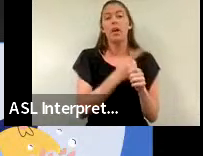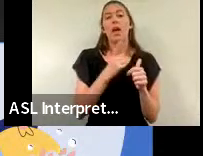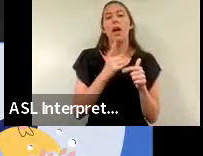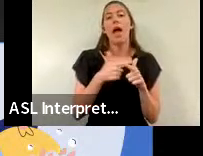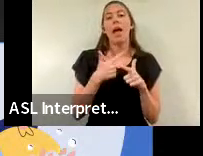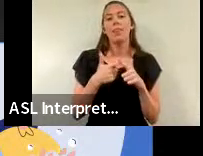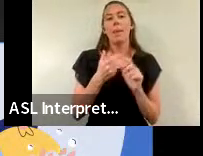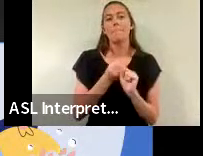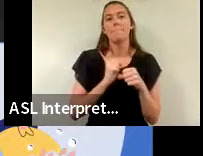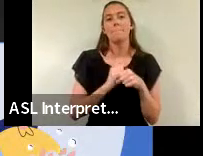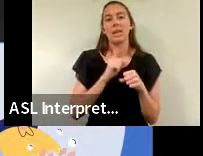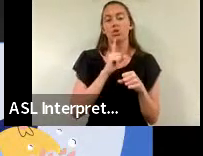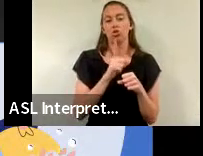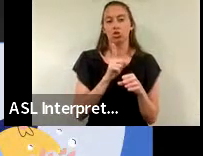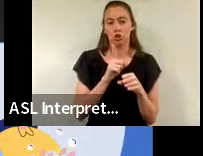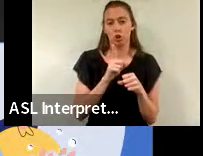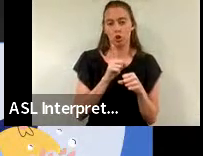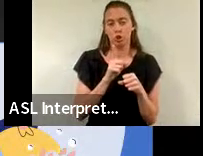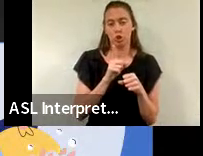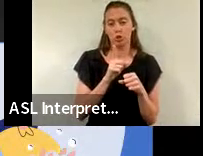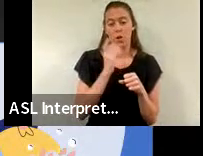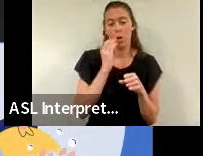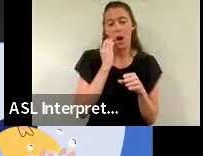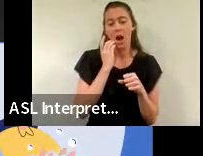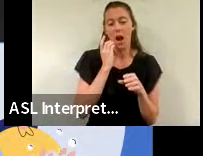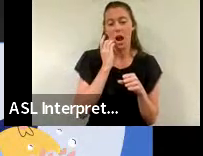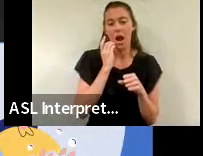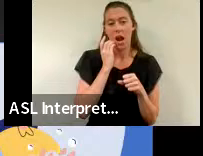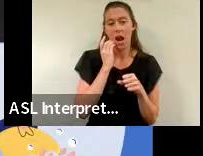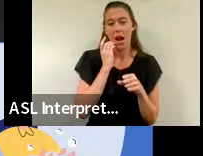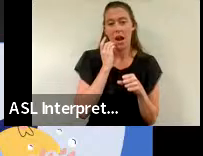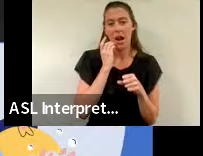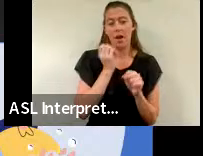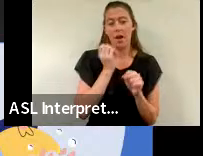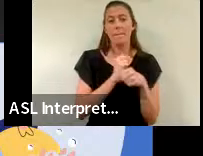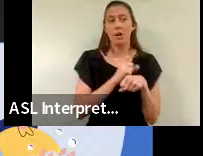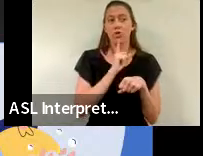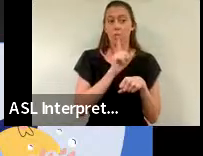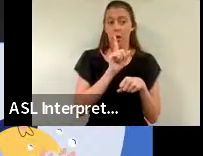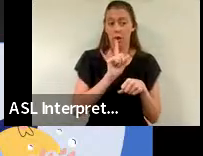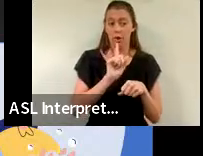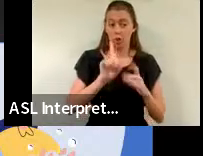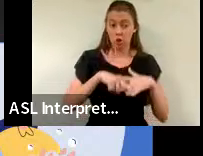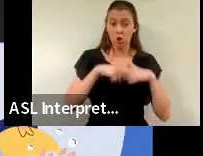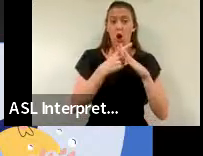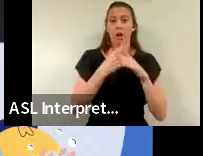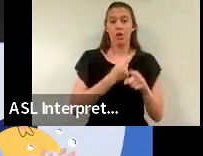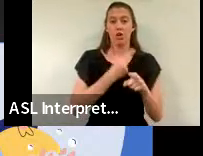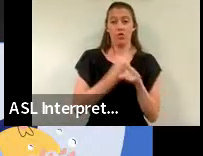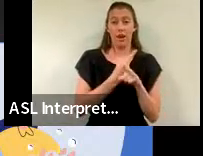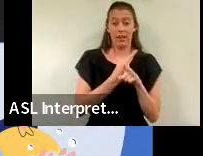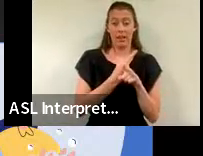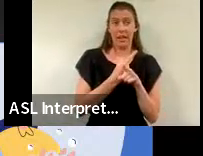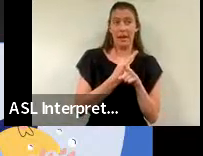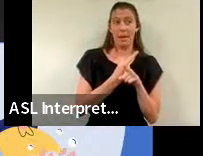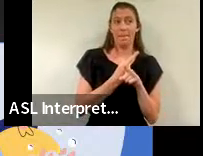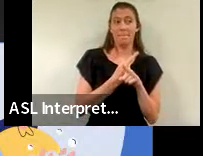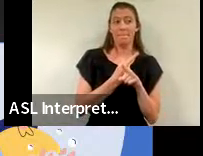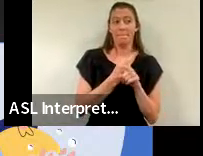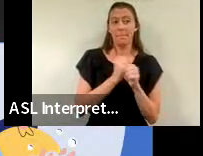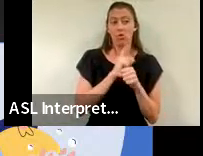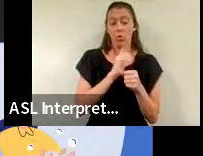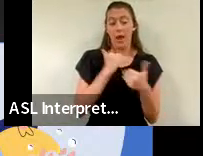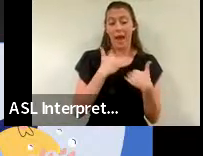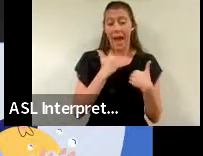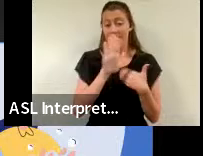comments. And then we'd love to get your feedback on the strategies. Are there areas where we might have missed the boat or where we're missing something